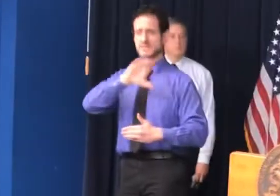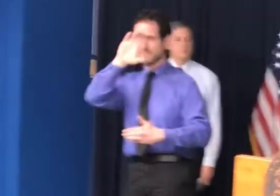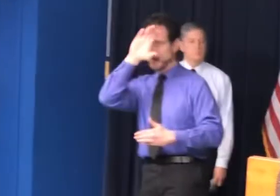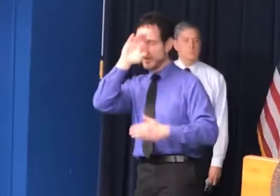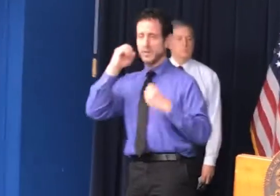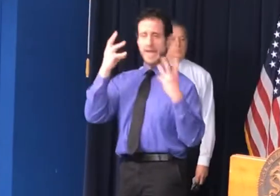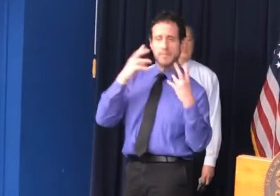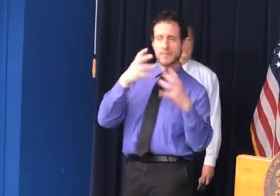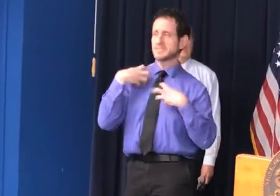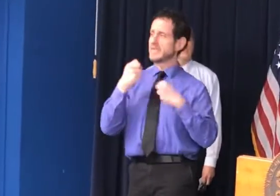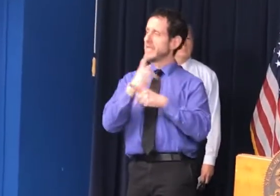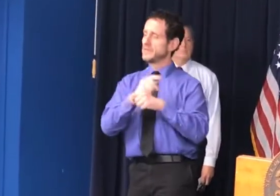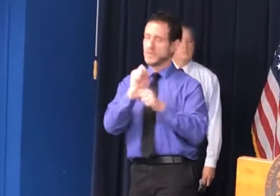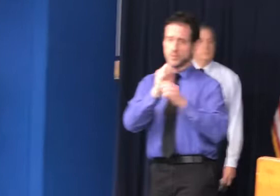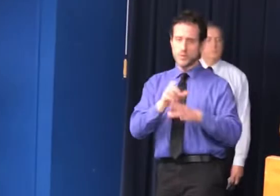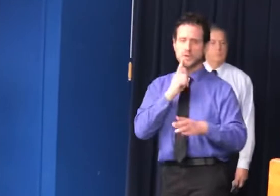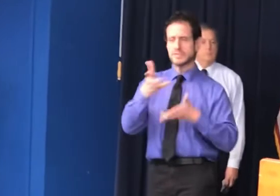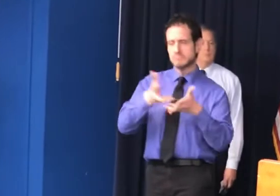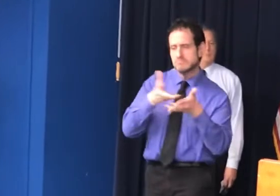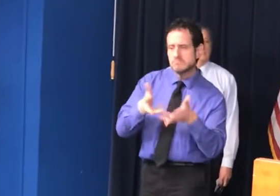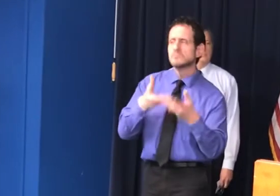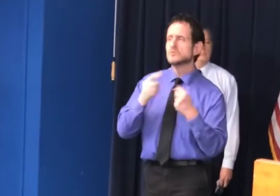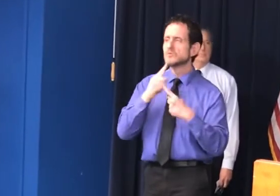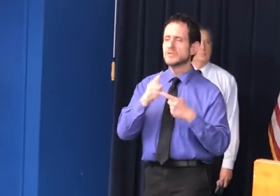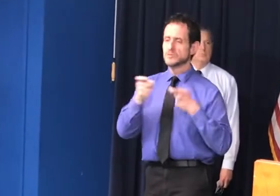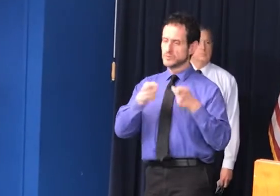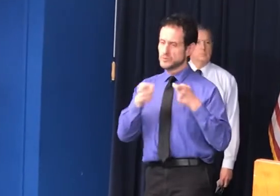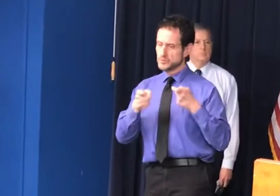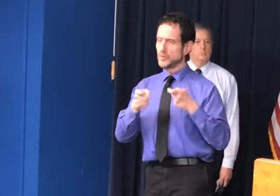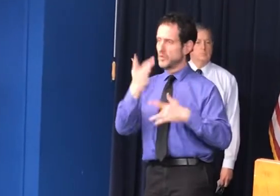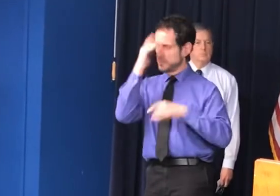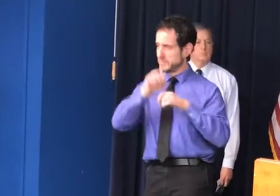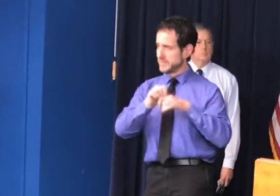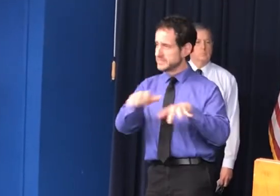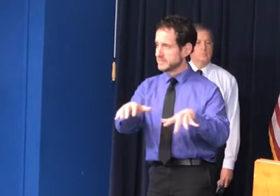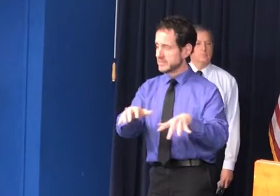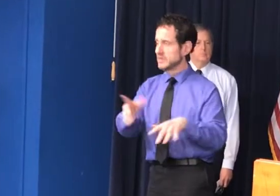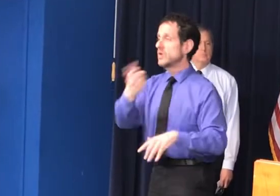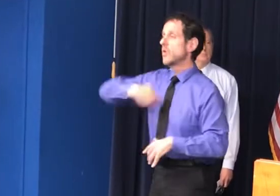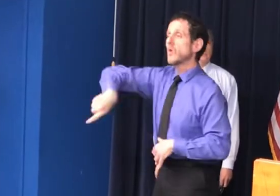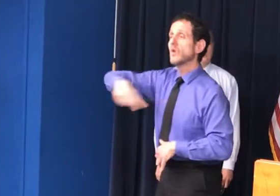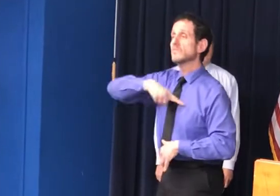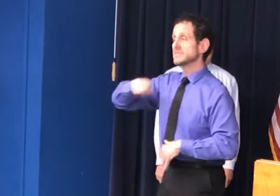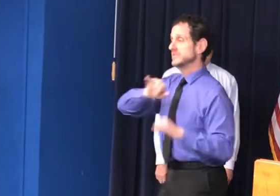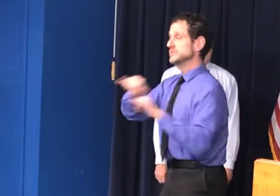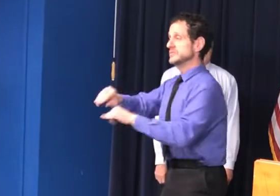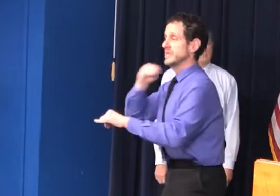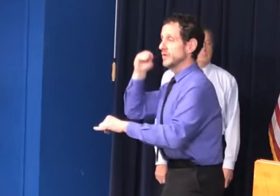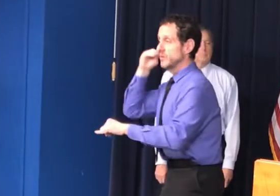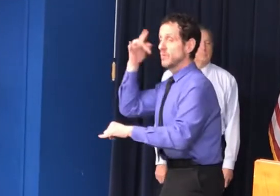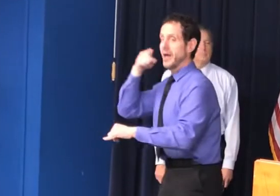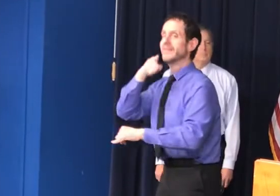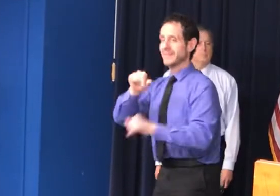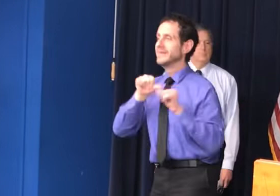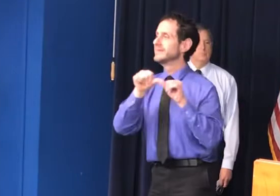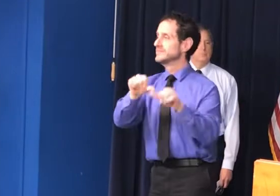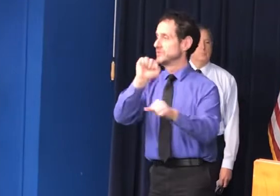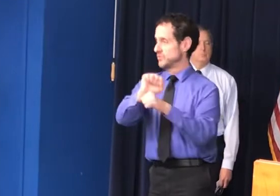front lines of our efforts to contain the pandemic. We need to stay home so that they can stay at